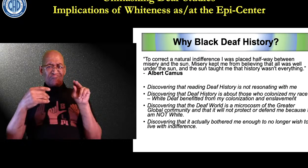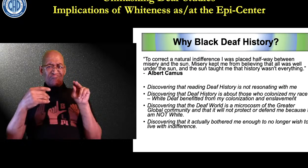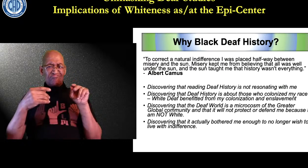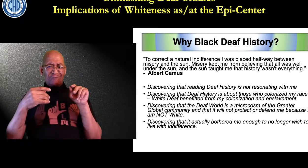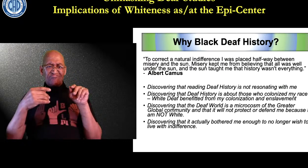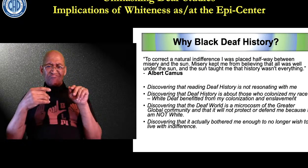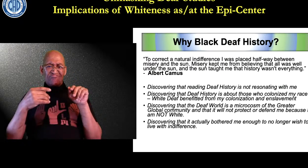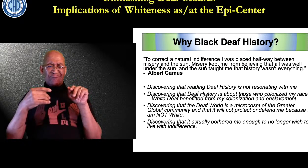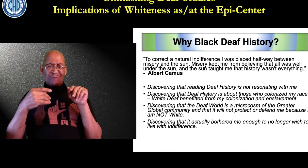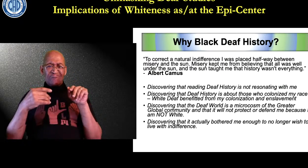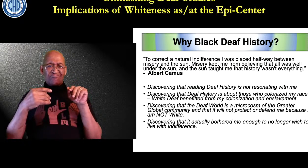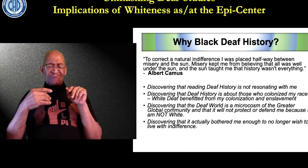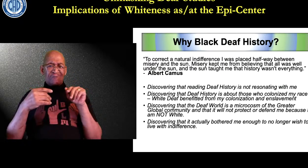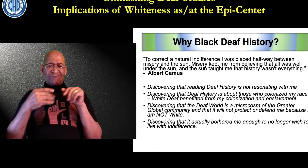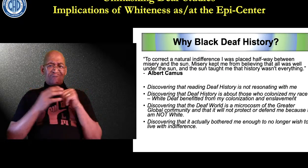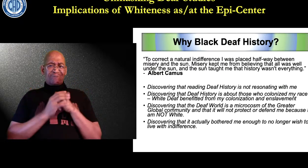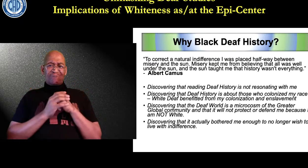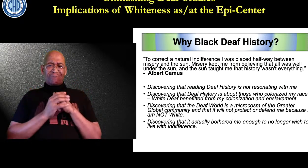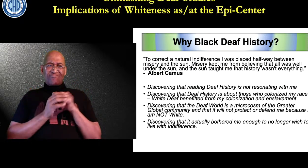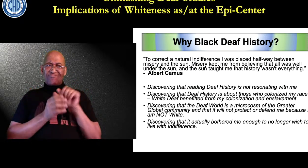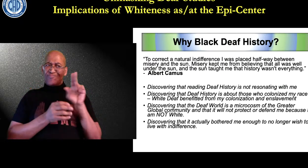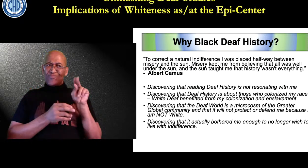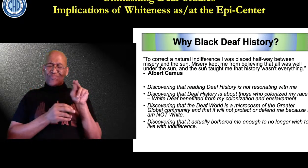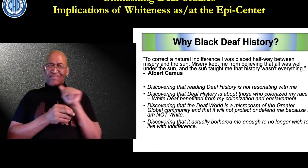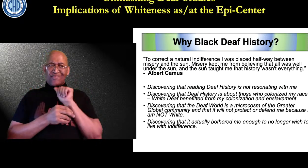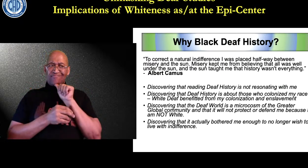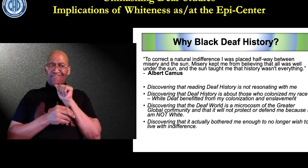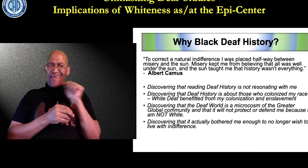And that it's all good under the sun,